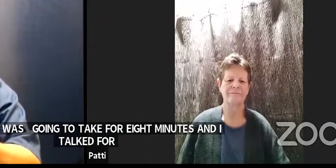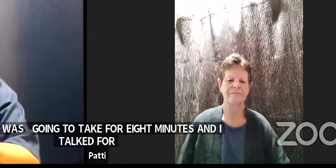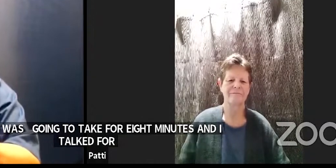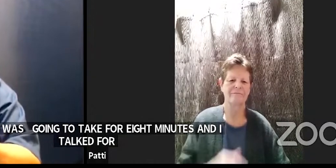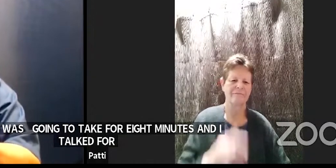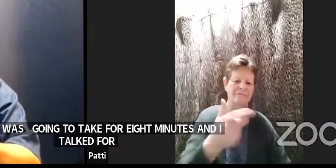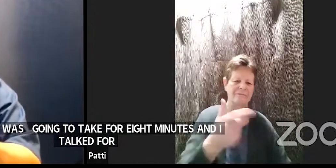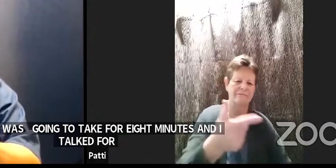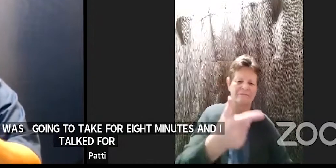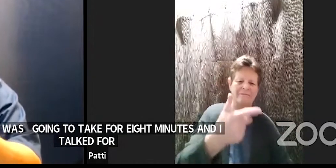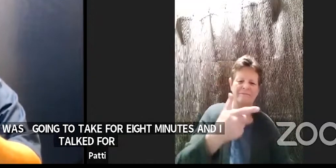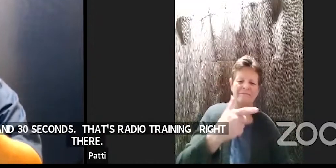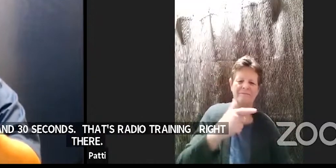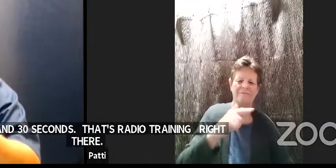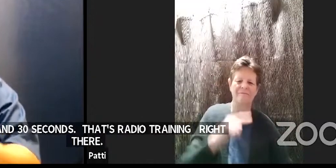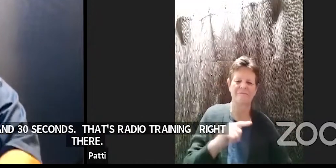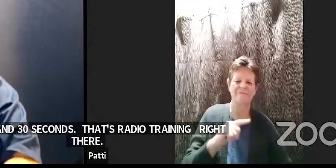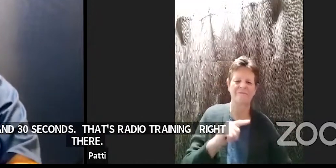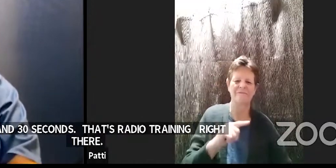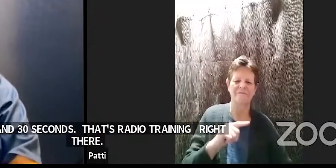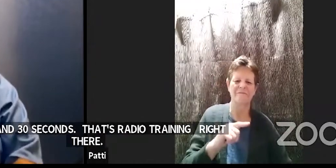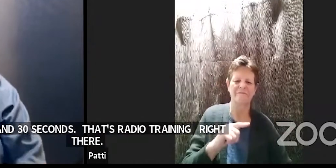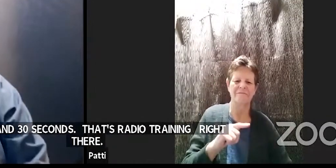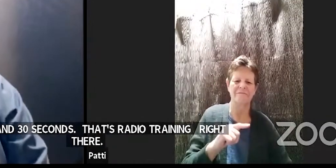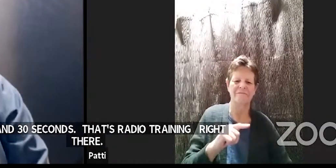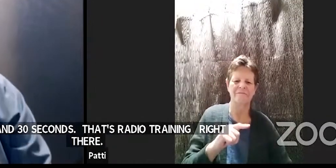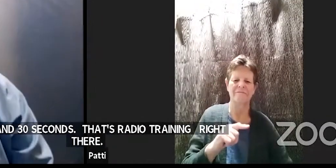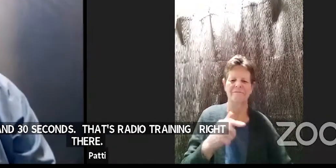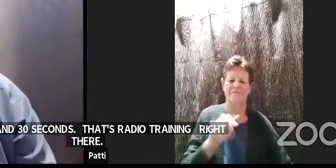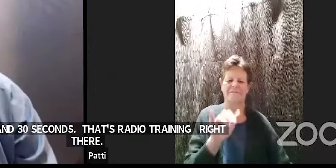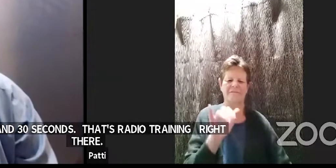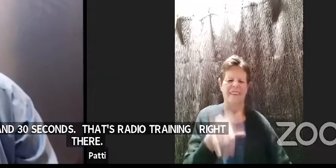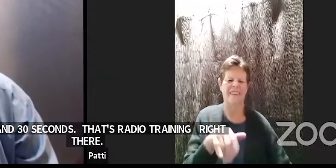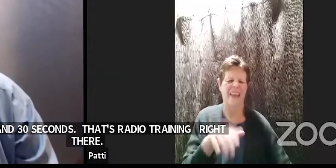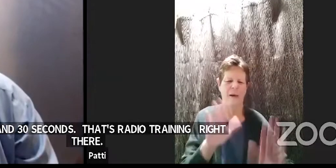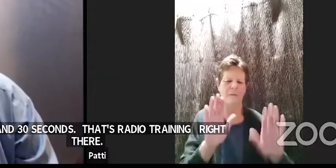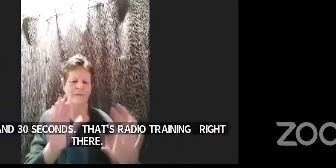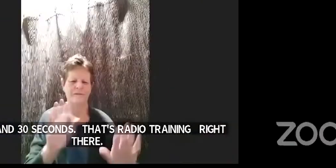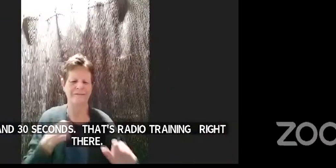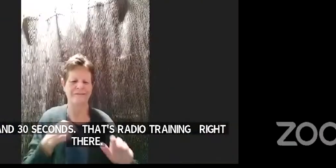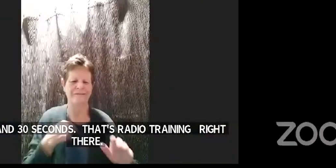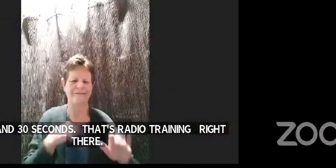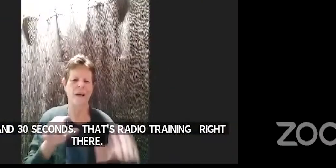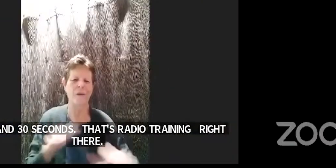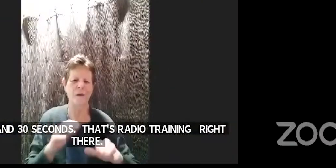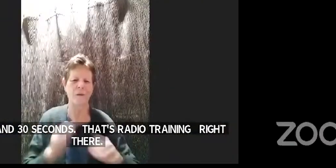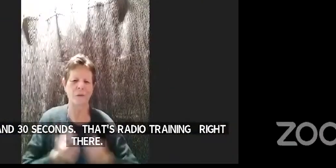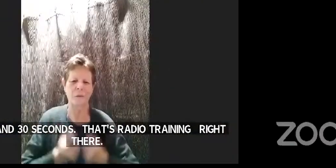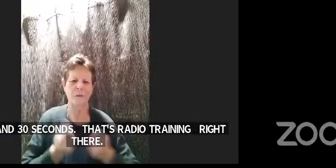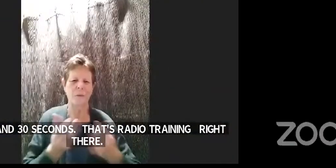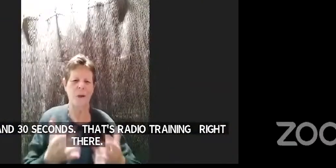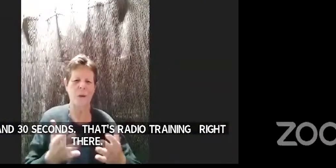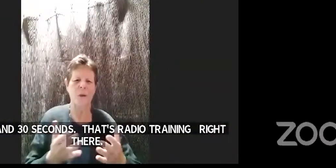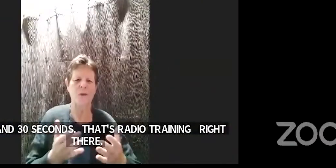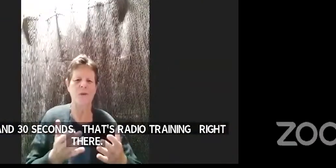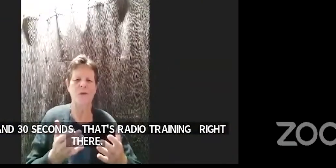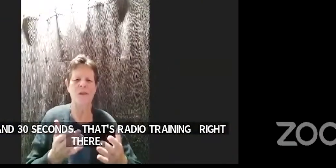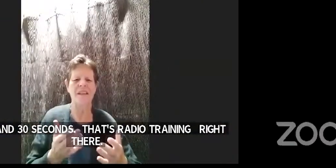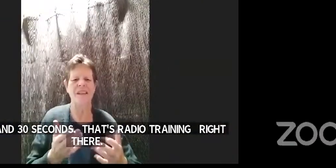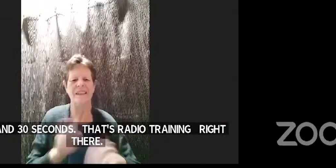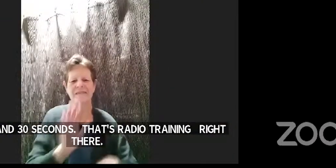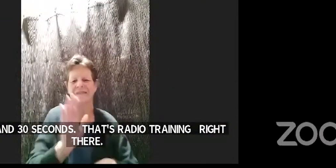fantastic it felt a lot like i used to do slam poetry and like spoken word and stuff like that and i was like oh you know your timing this is great